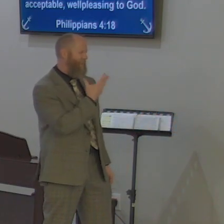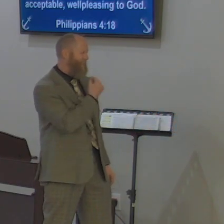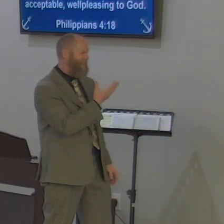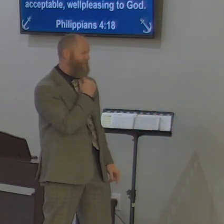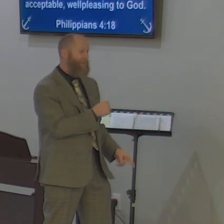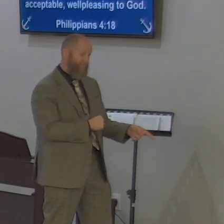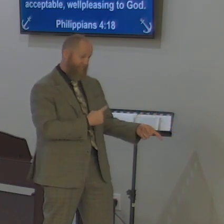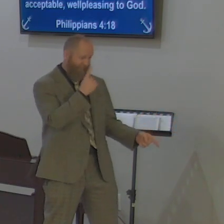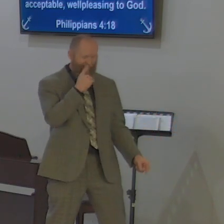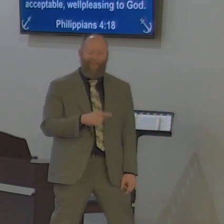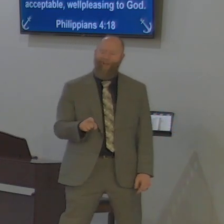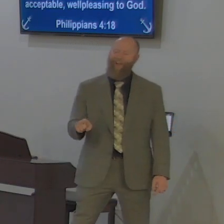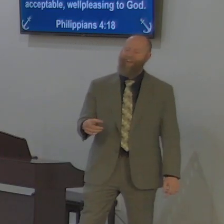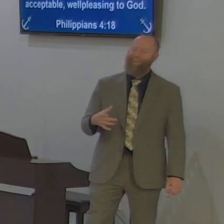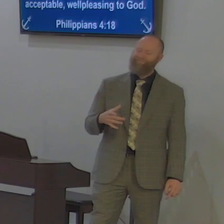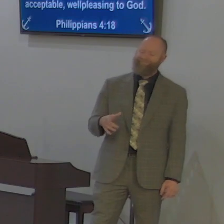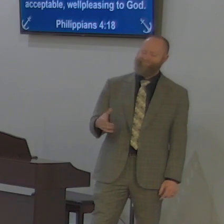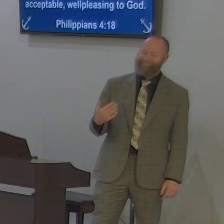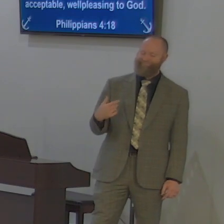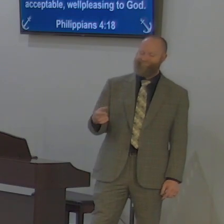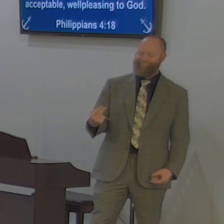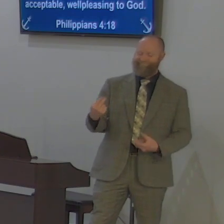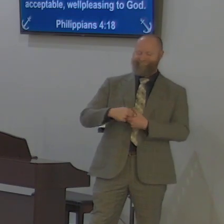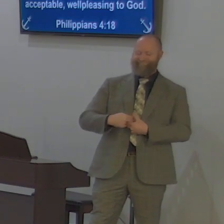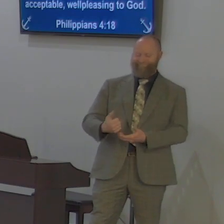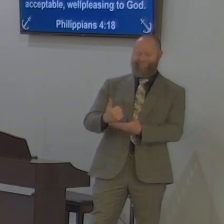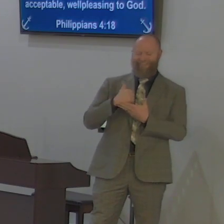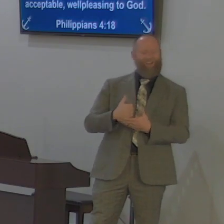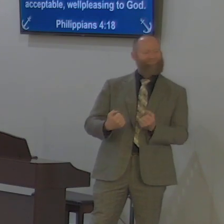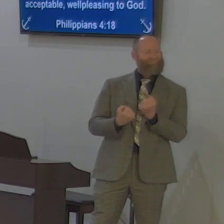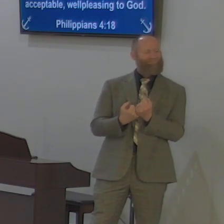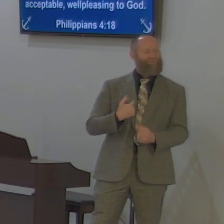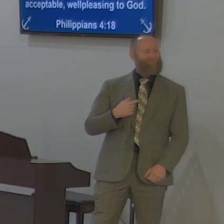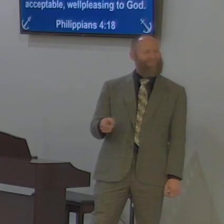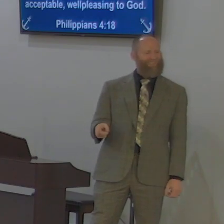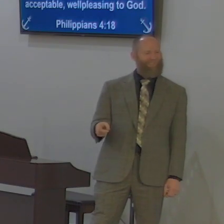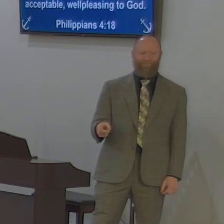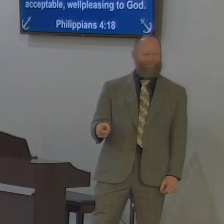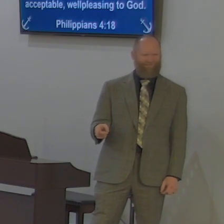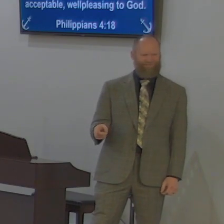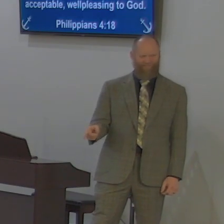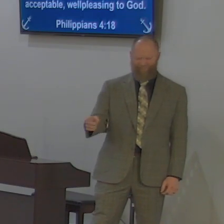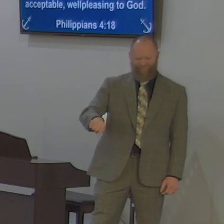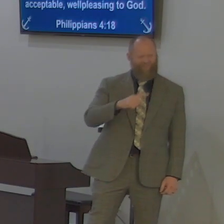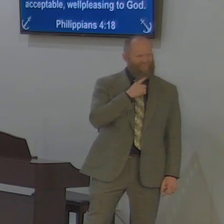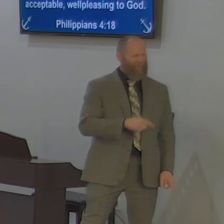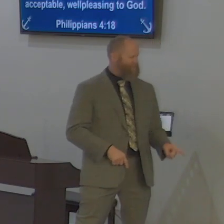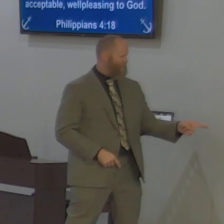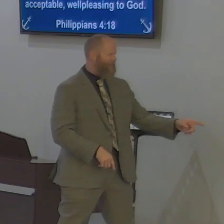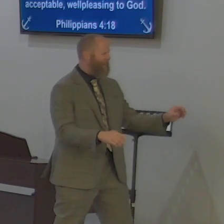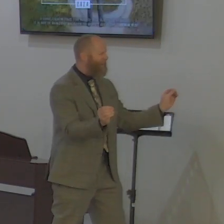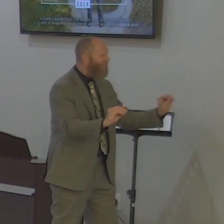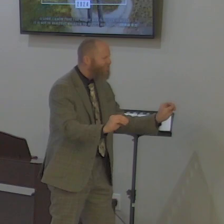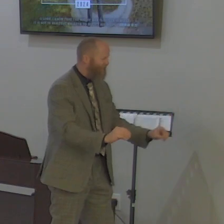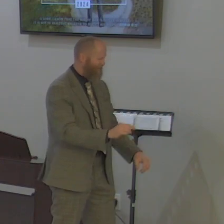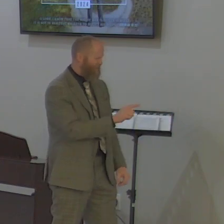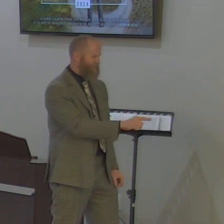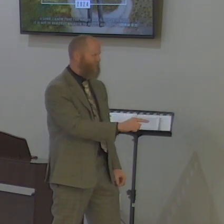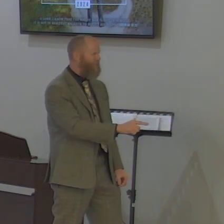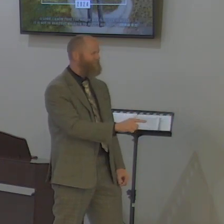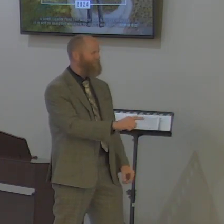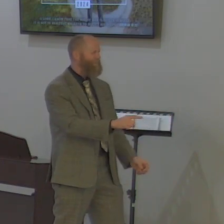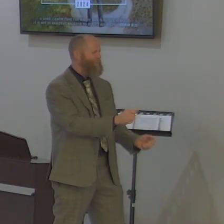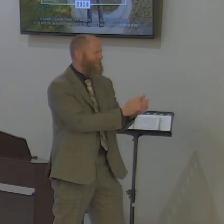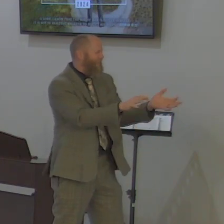That's, you know, what they're doing is trying to say, you don't have, you people are not, you're nothing. You people are garbage. You people will never